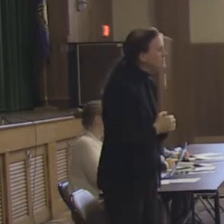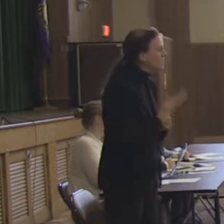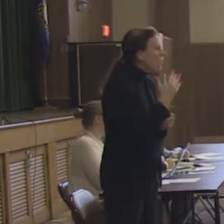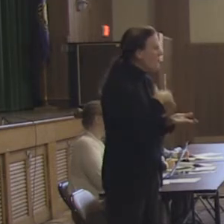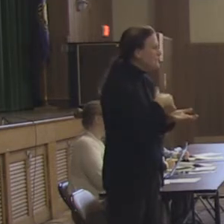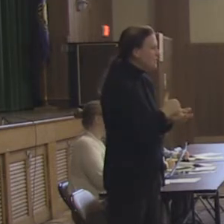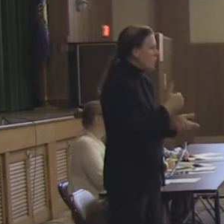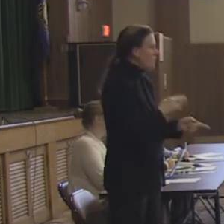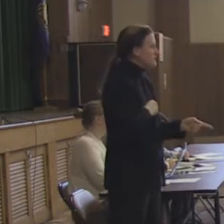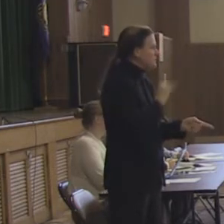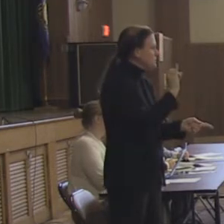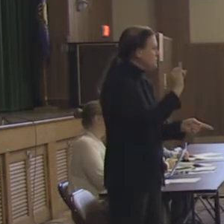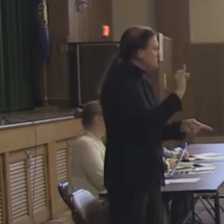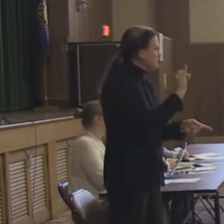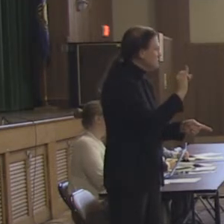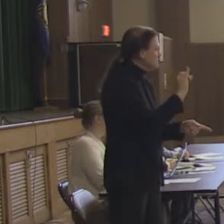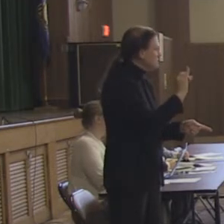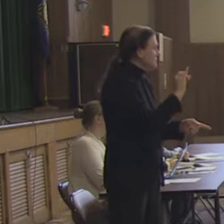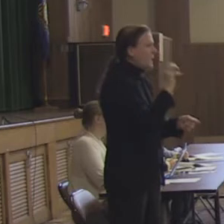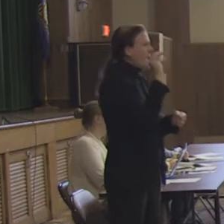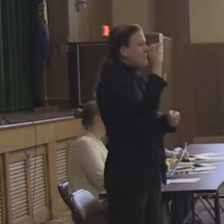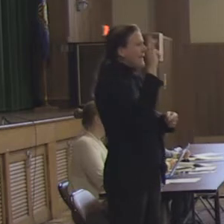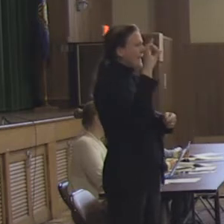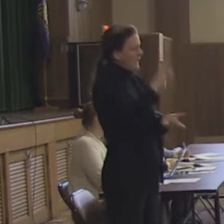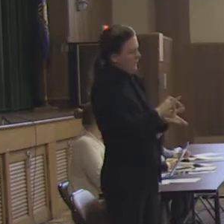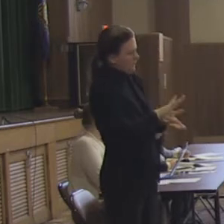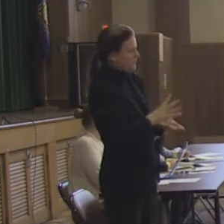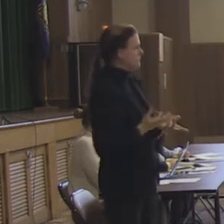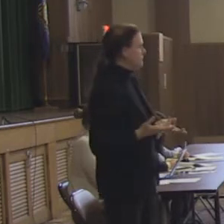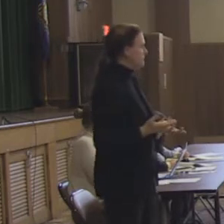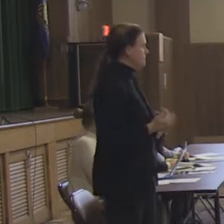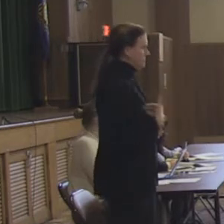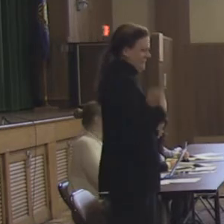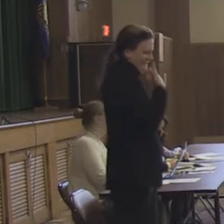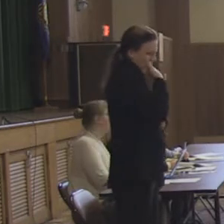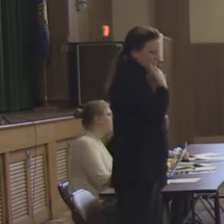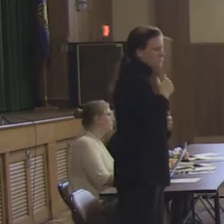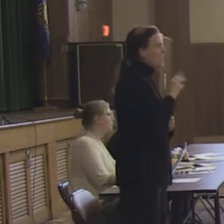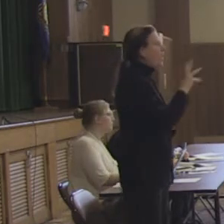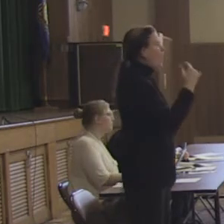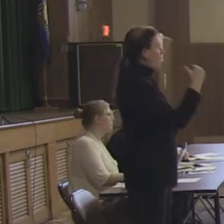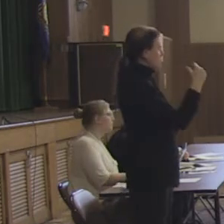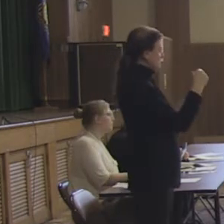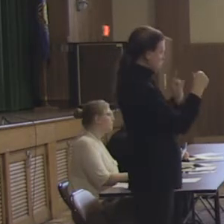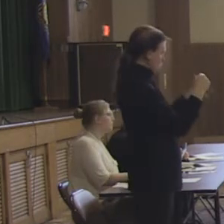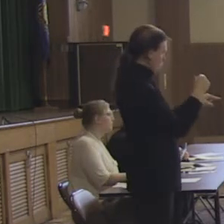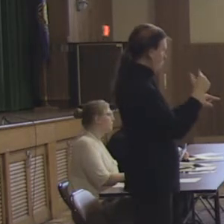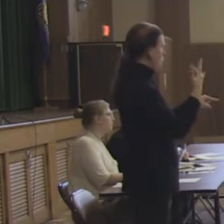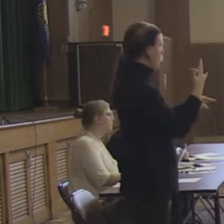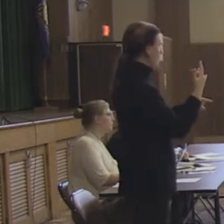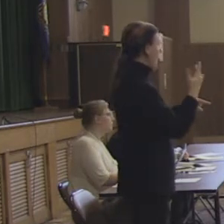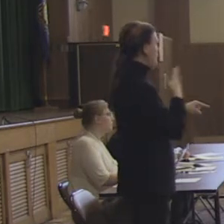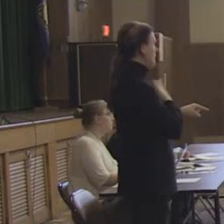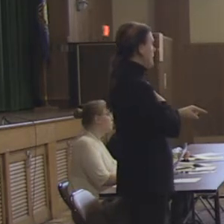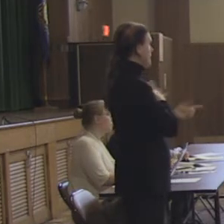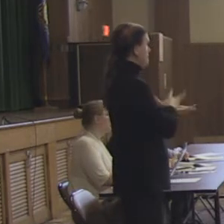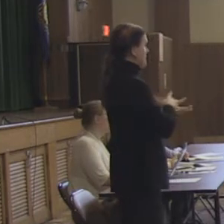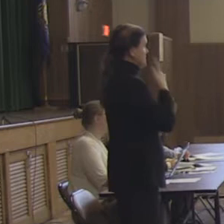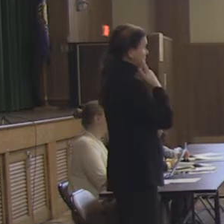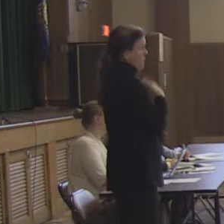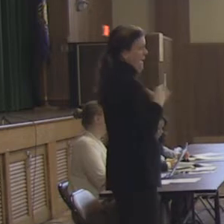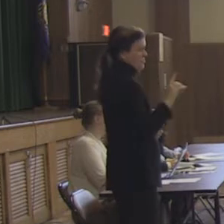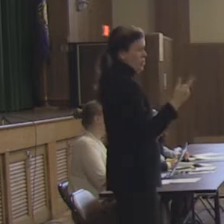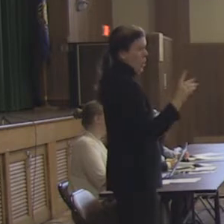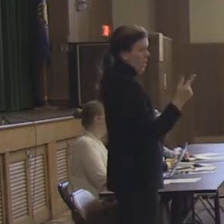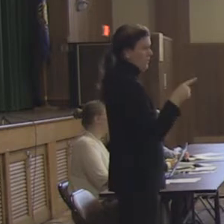don't qualify for public benefits. I went to Walgreens the other day, and I went to Walgreens because I had to get Prozac for my dog. Now, I have